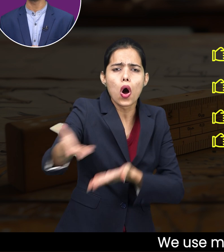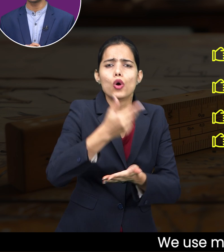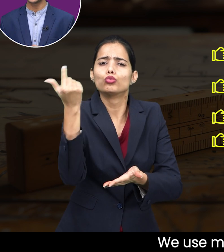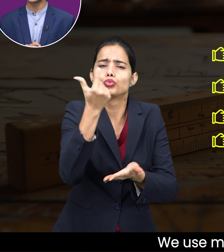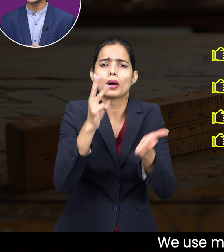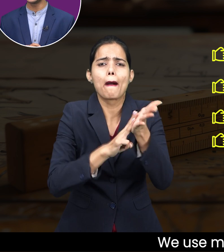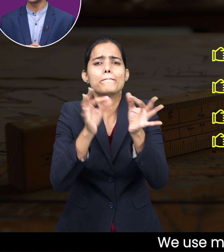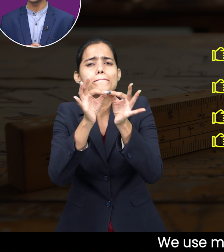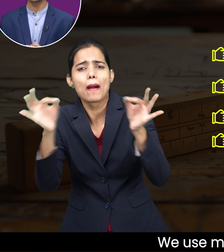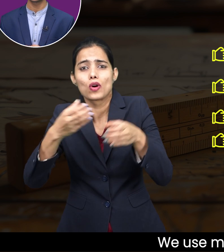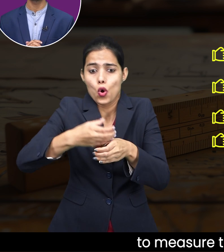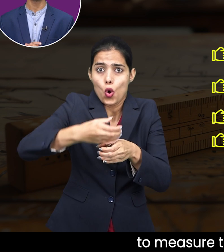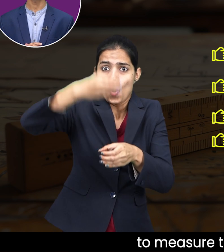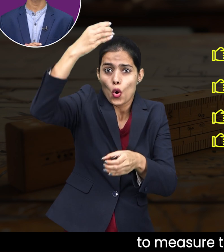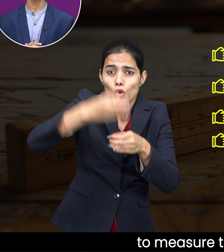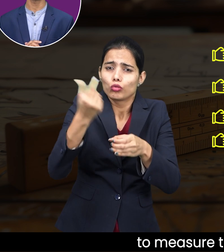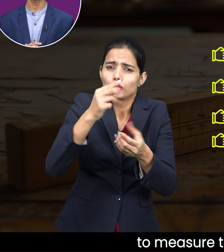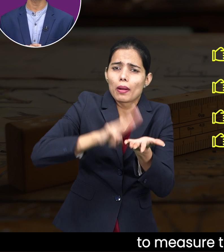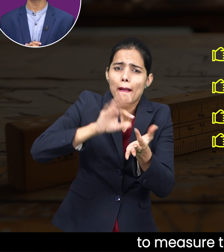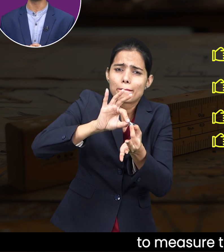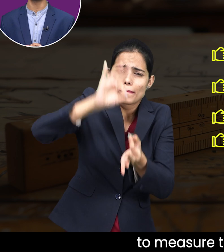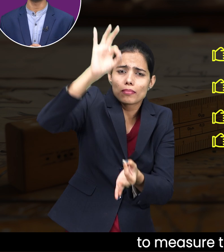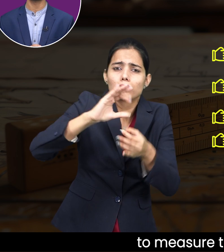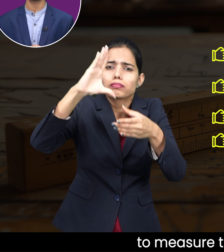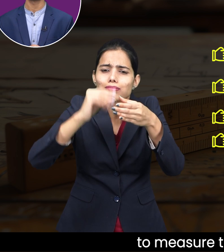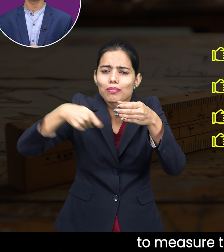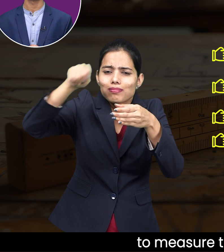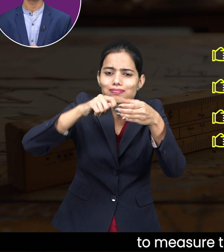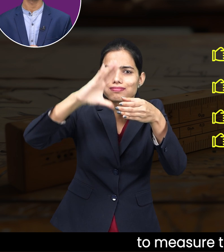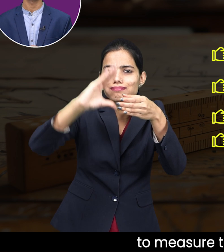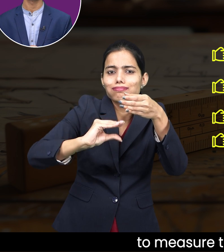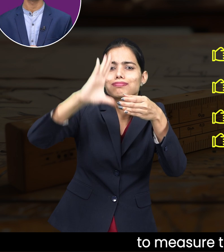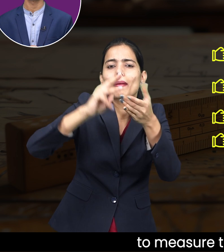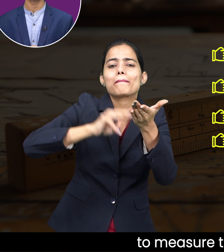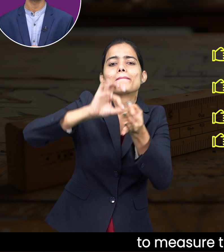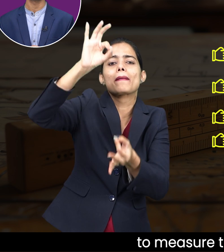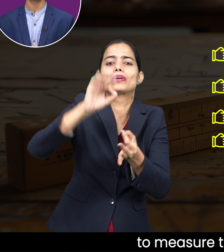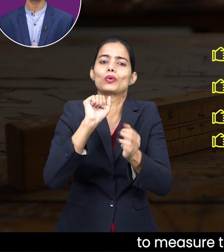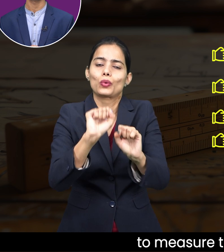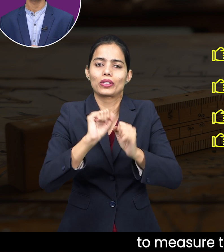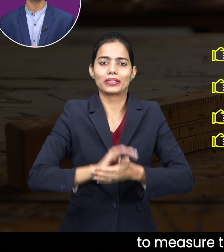We use measuring cylinders to measure the volumes of liquids.